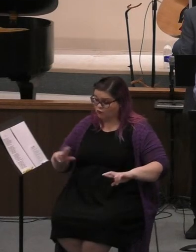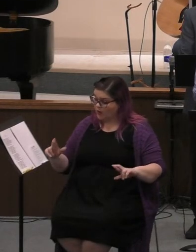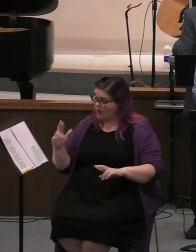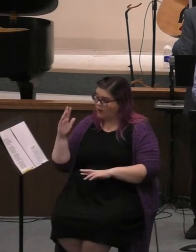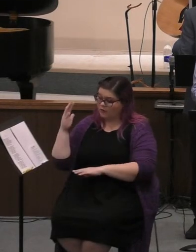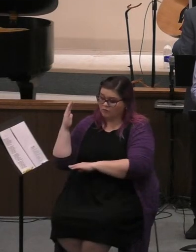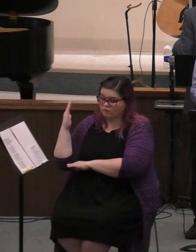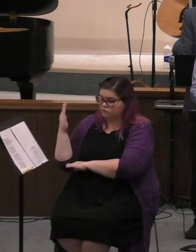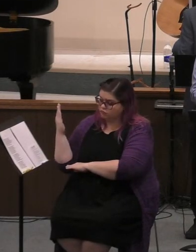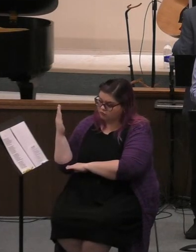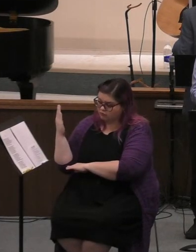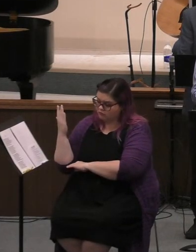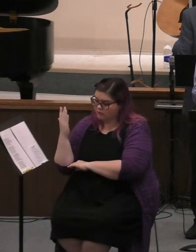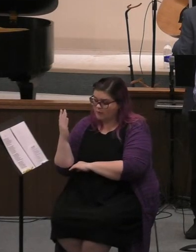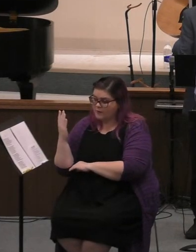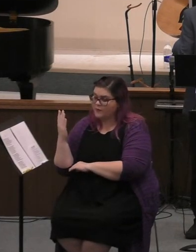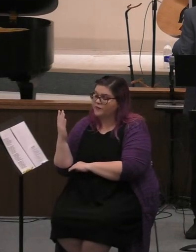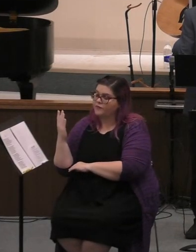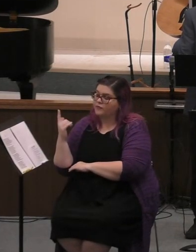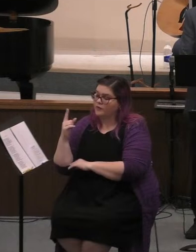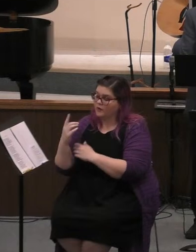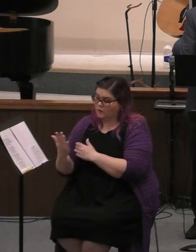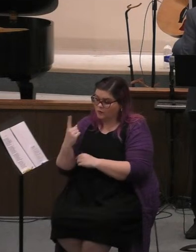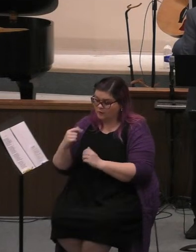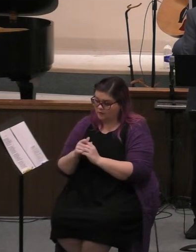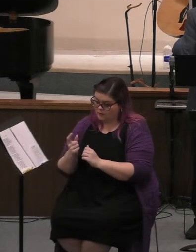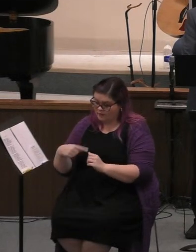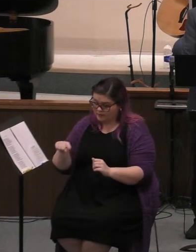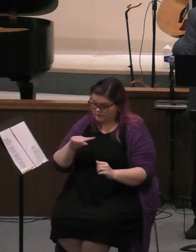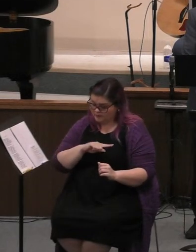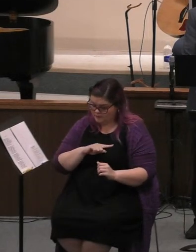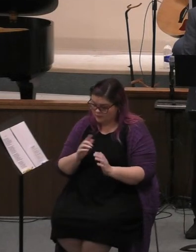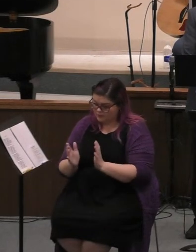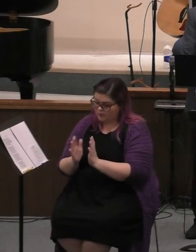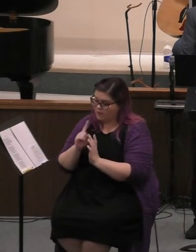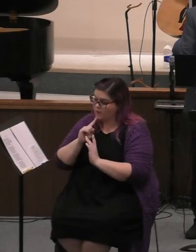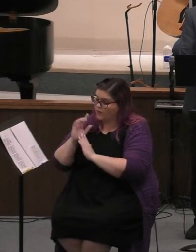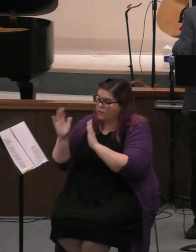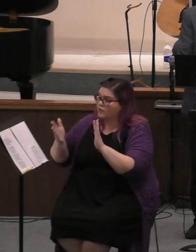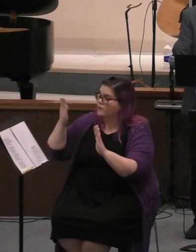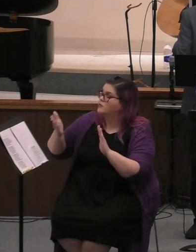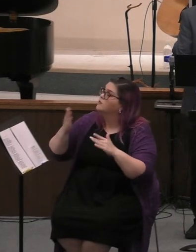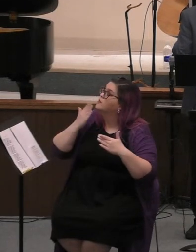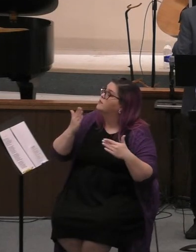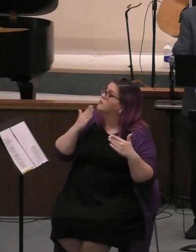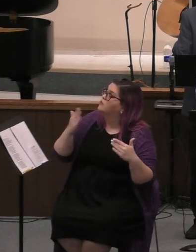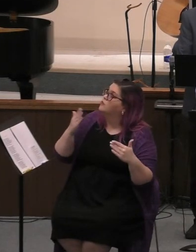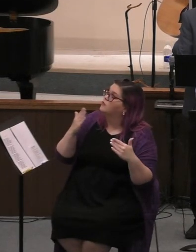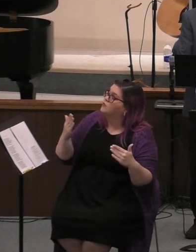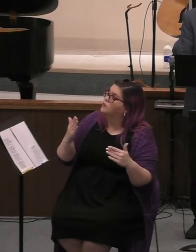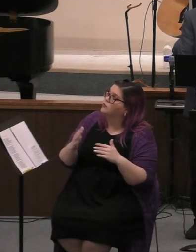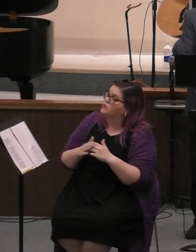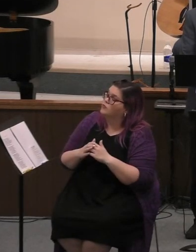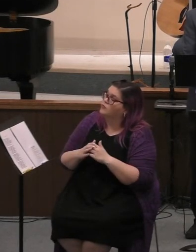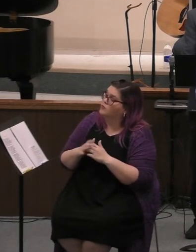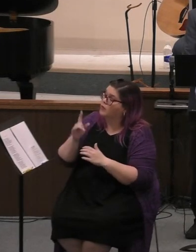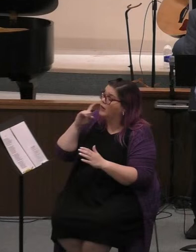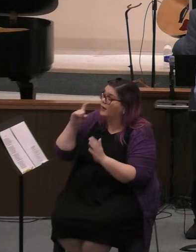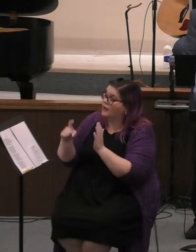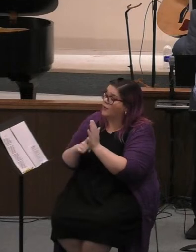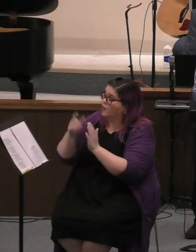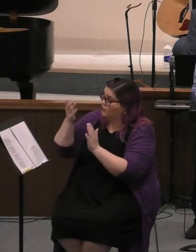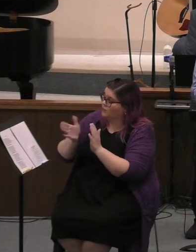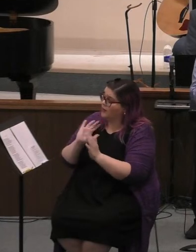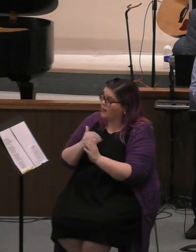share what you've given him this morning with us. We praise you. We thank you. We acknowledge you're